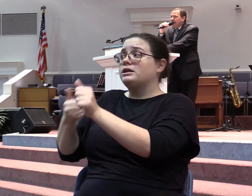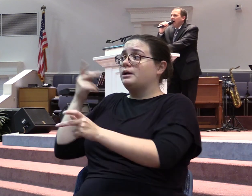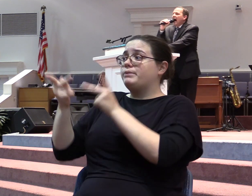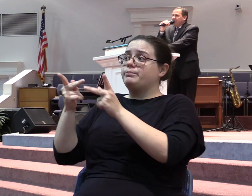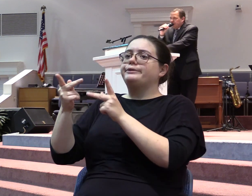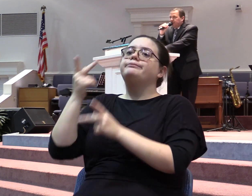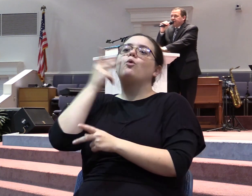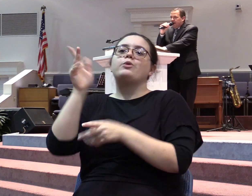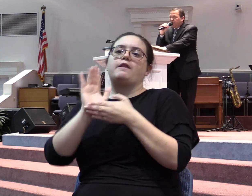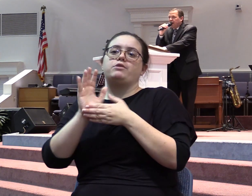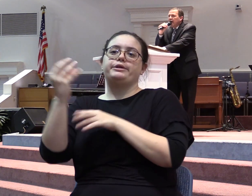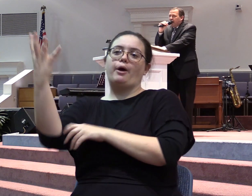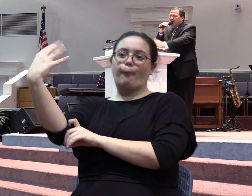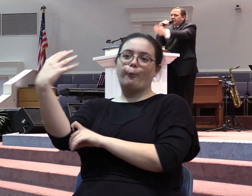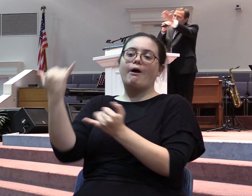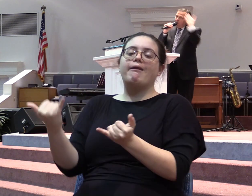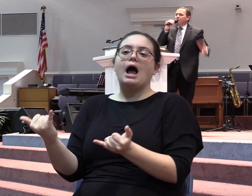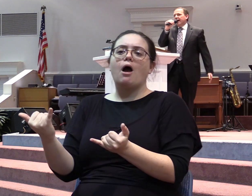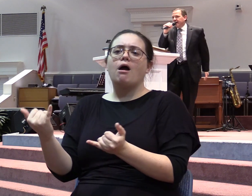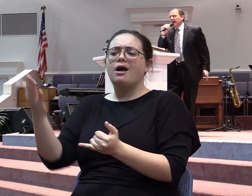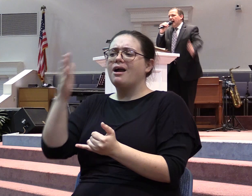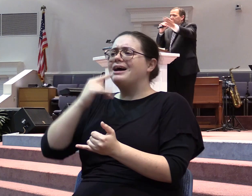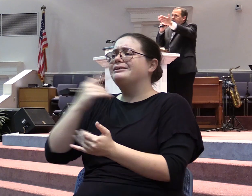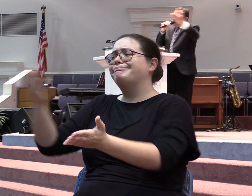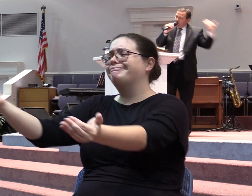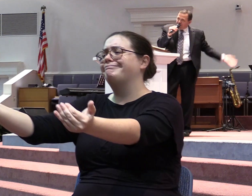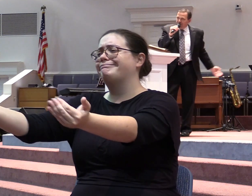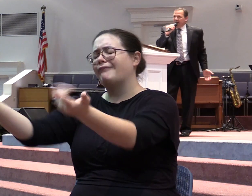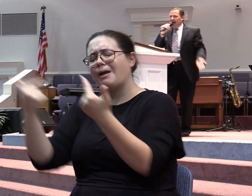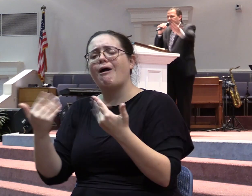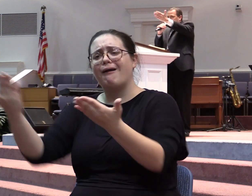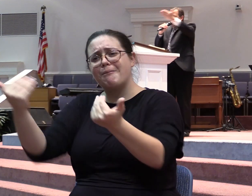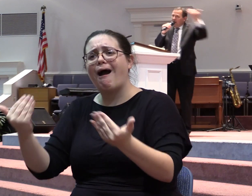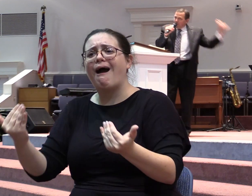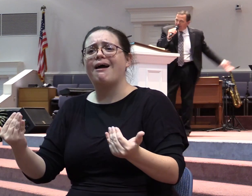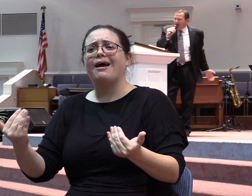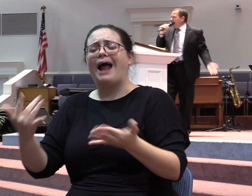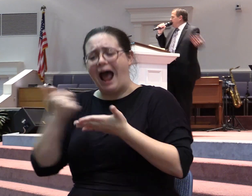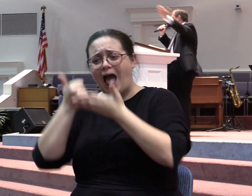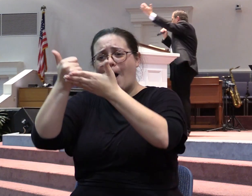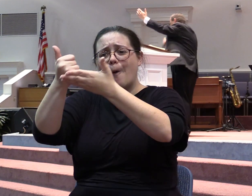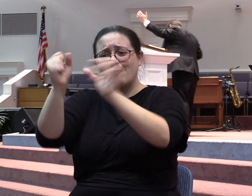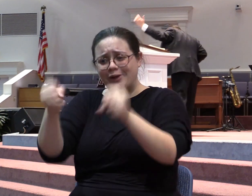right now. I come to tell you, God said, come on back. I'm not done with you.